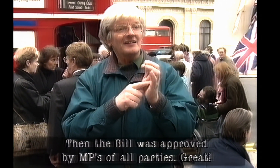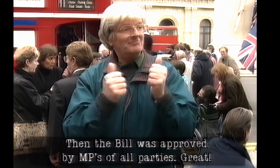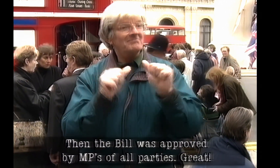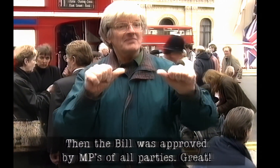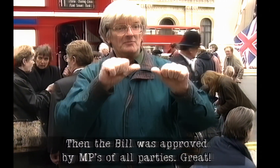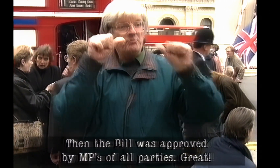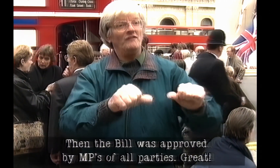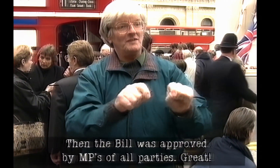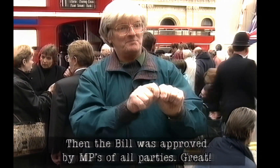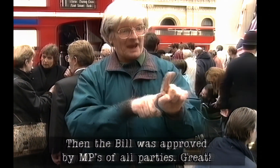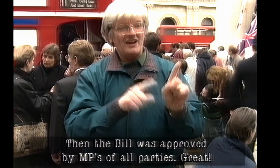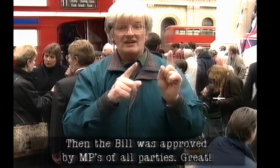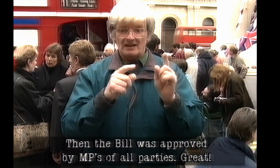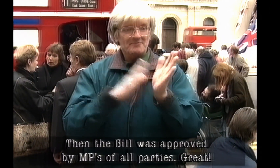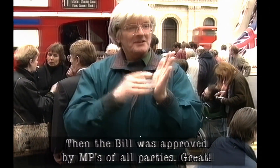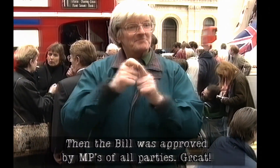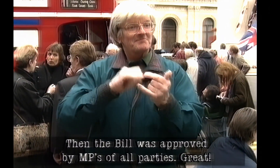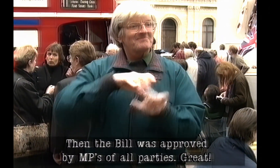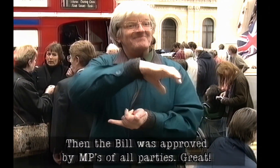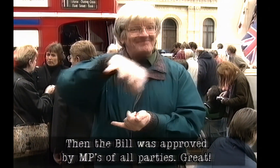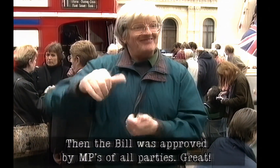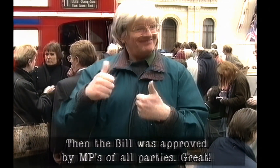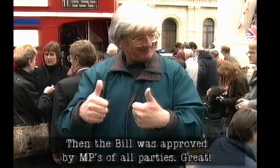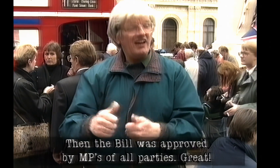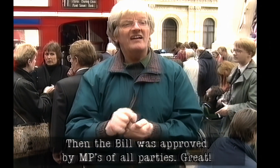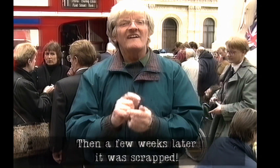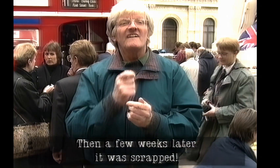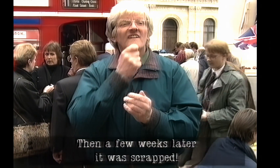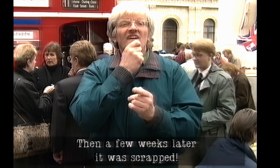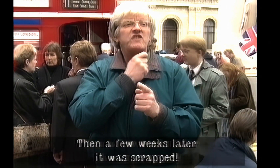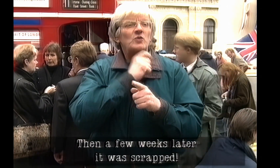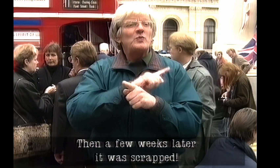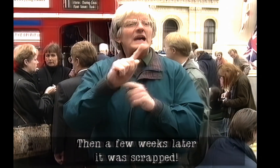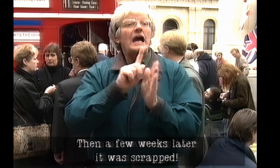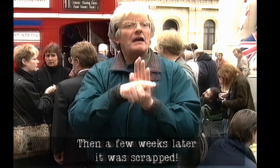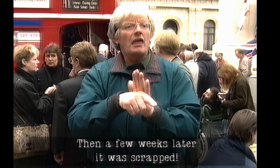the bill was approved by MPs of all parties. Great. Then a few